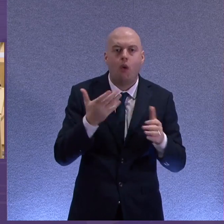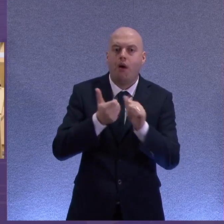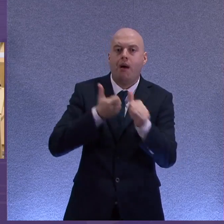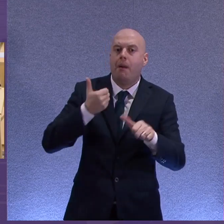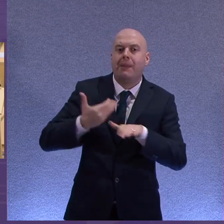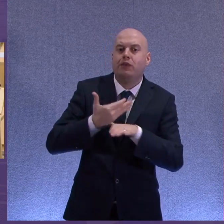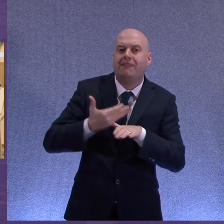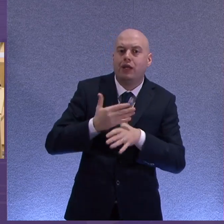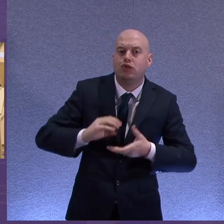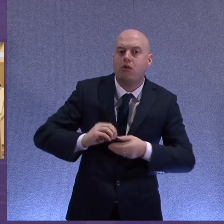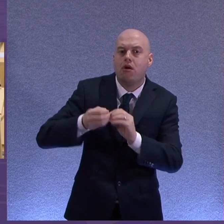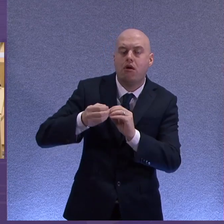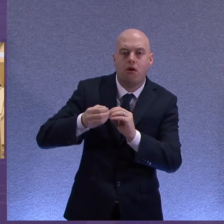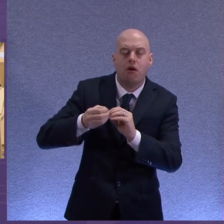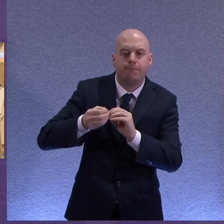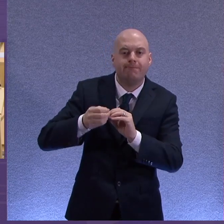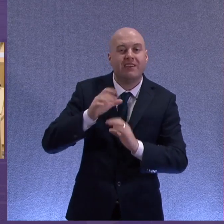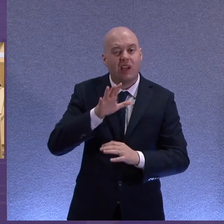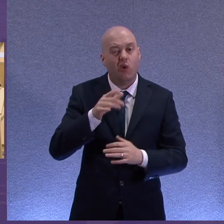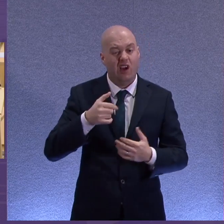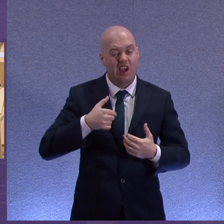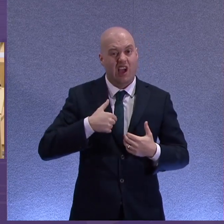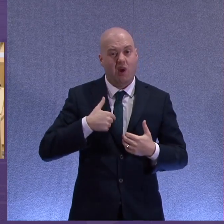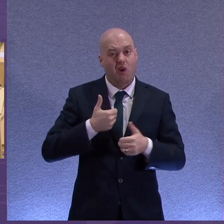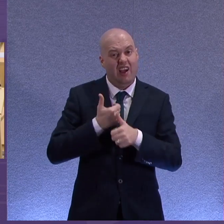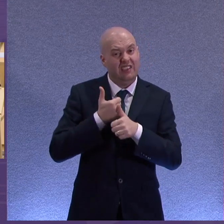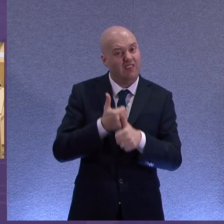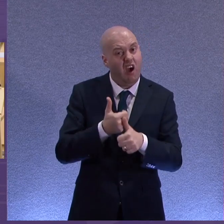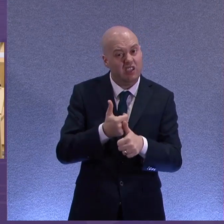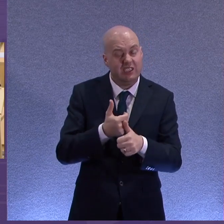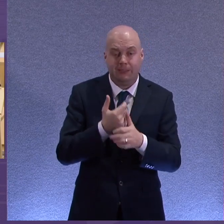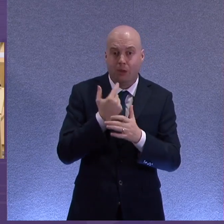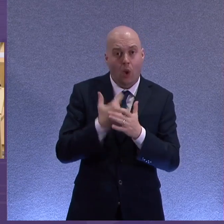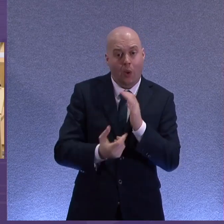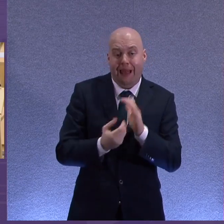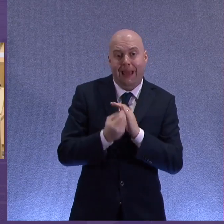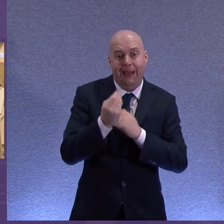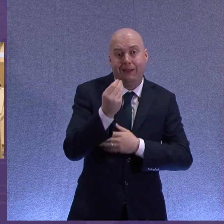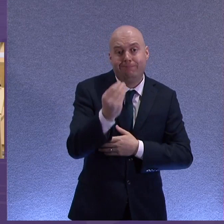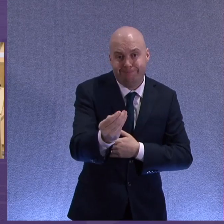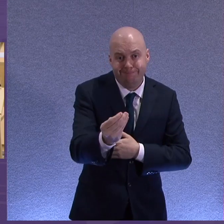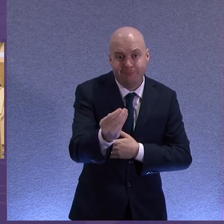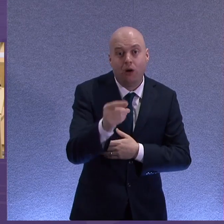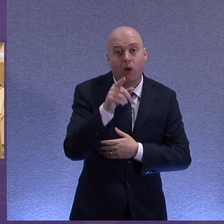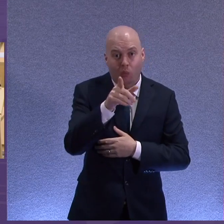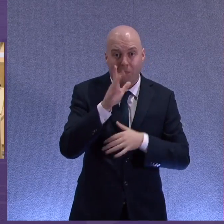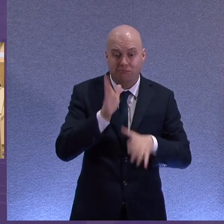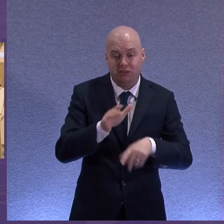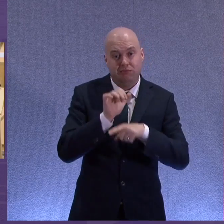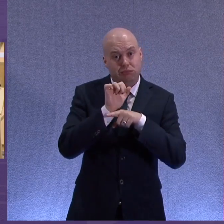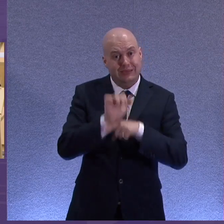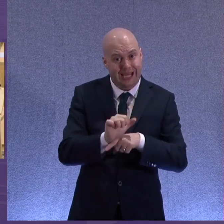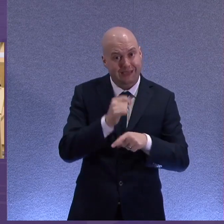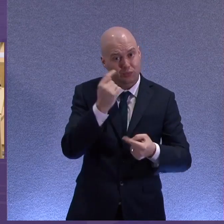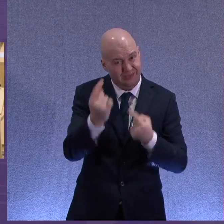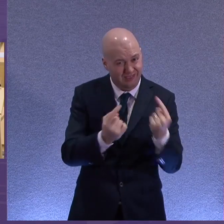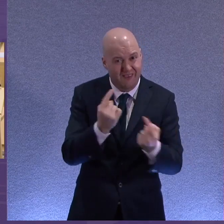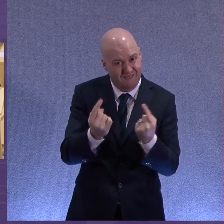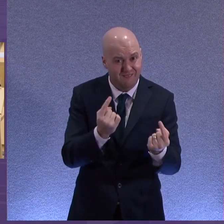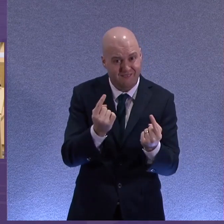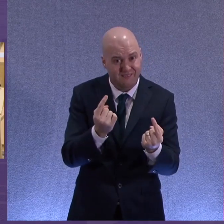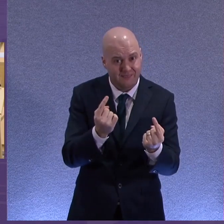very much based on a precautionary principle, given that our priority here is the protection of health, is broadly as